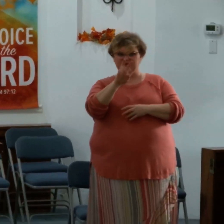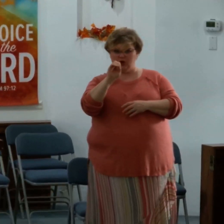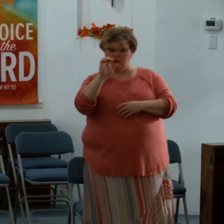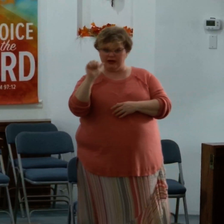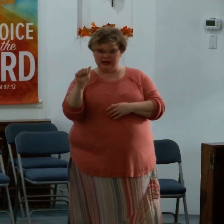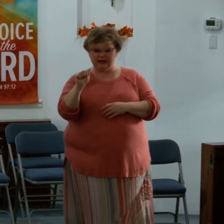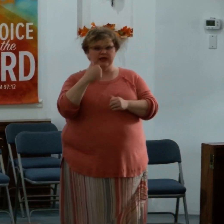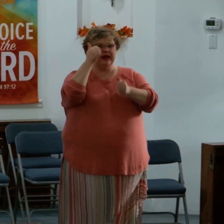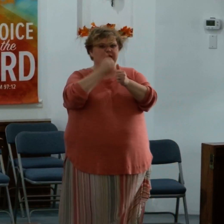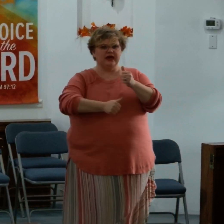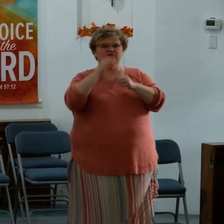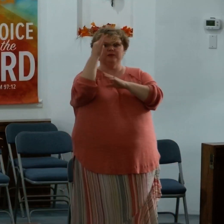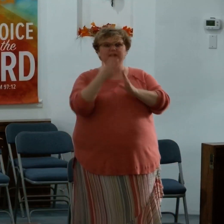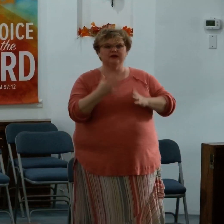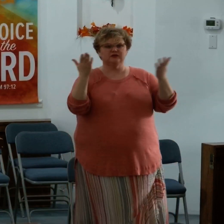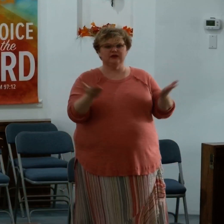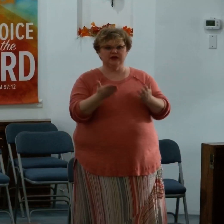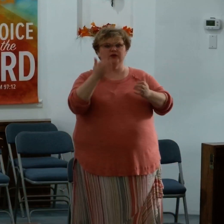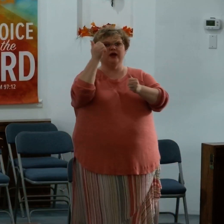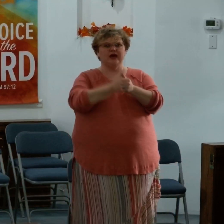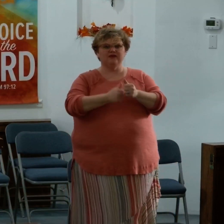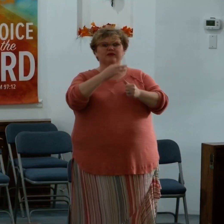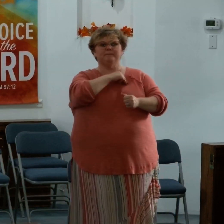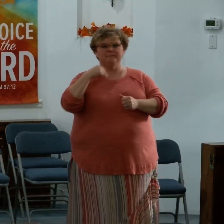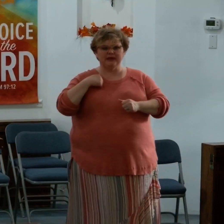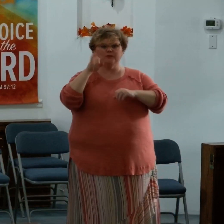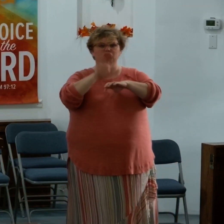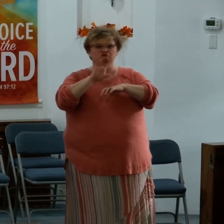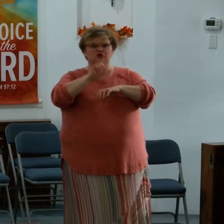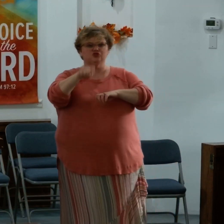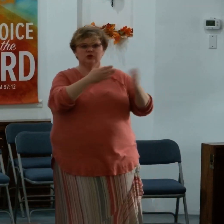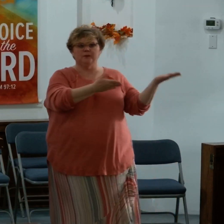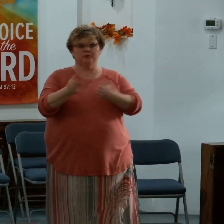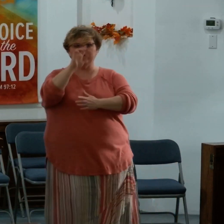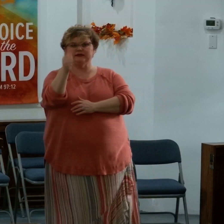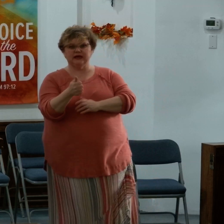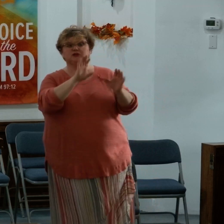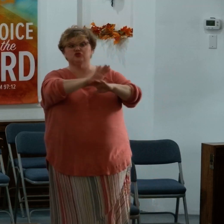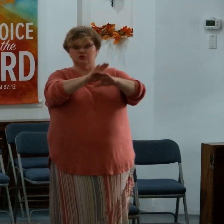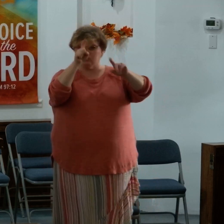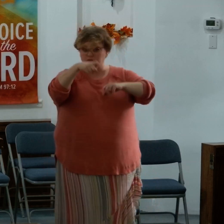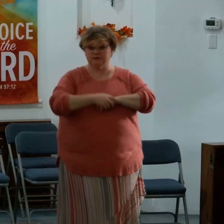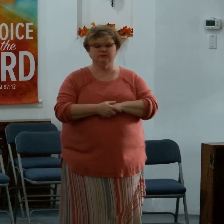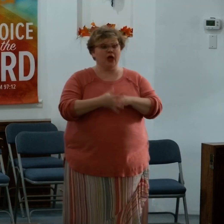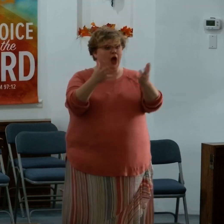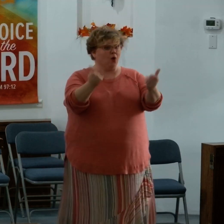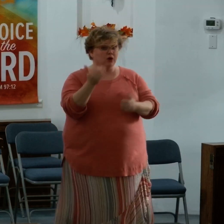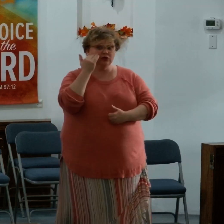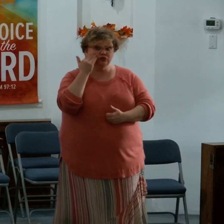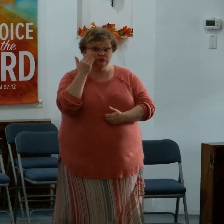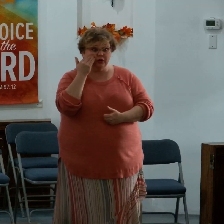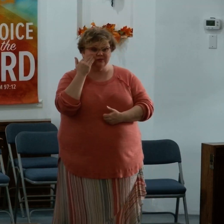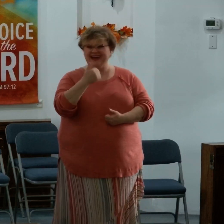who's here and every member of this church should bring their tithes to the church. And I want you to know, and again,